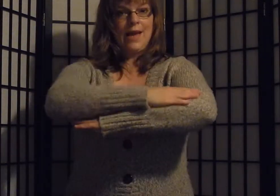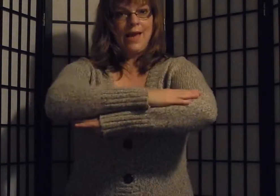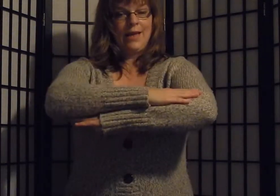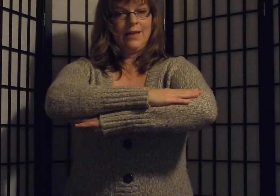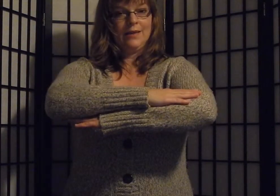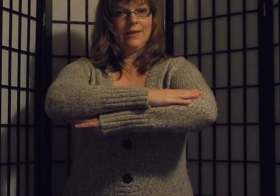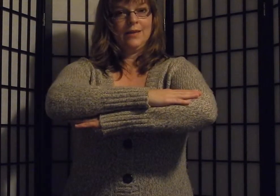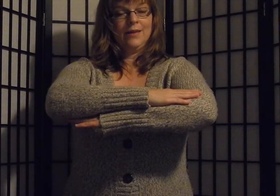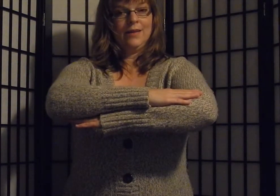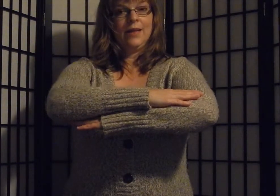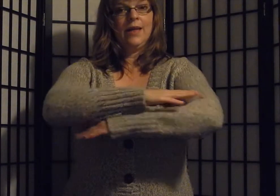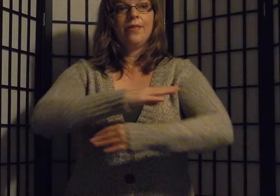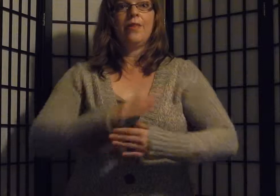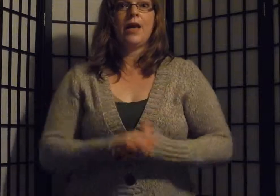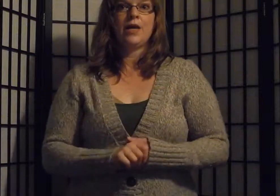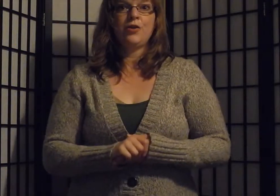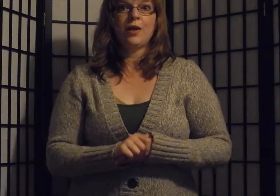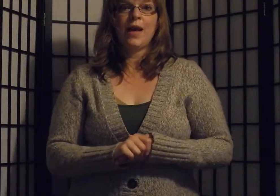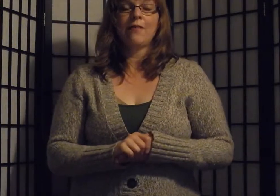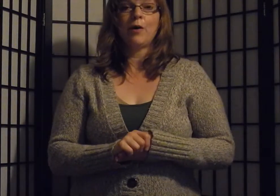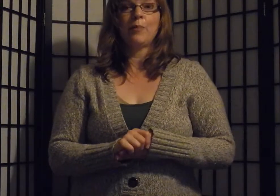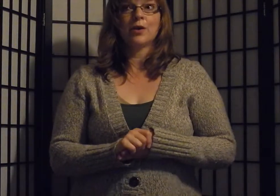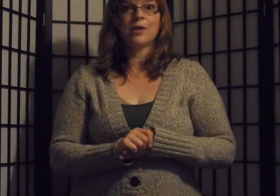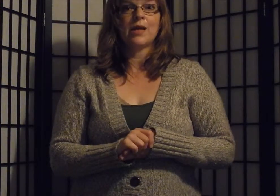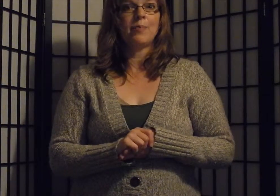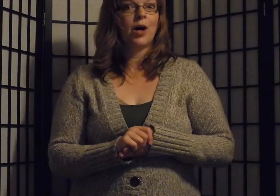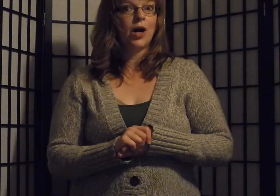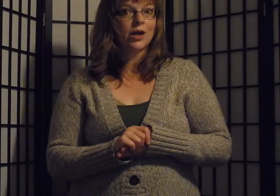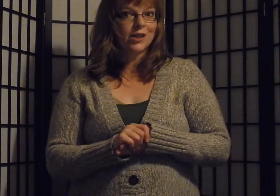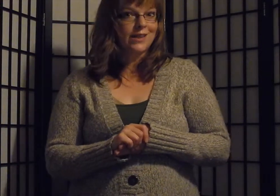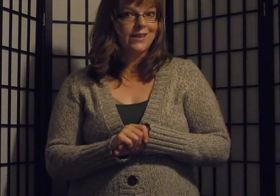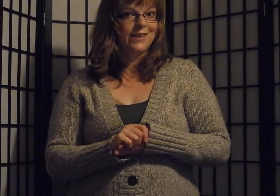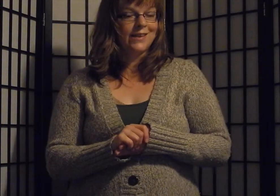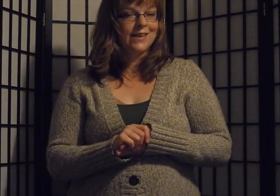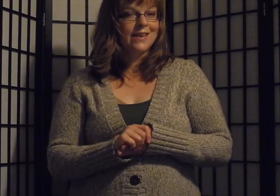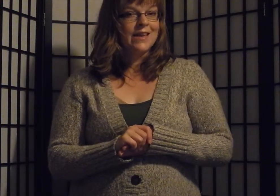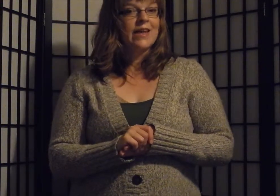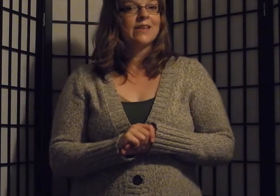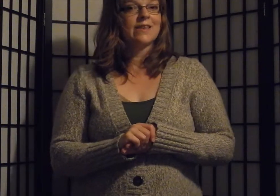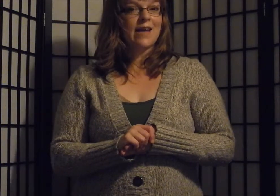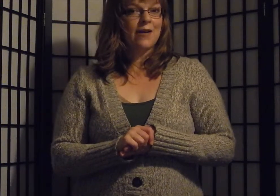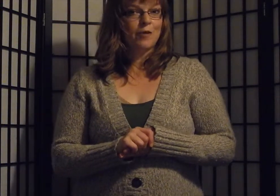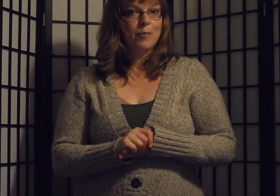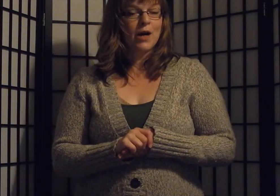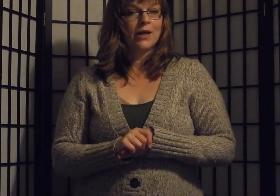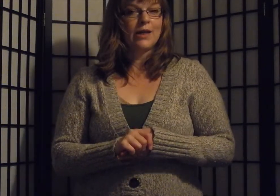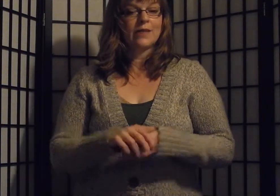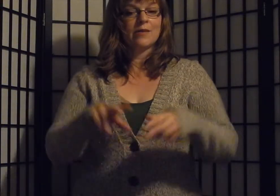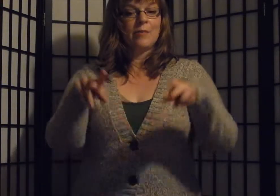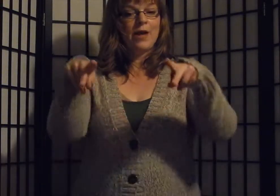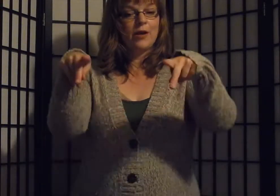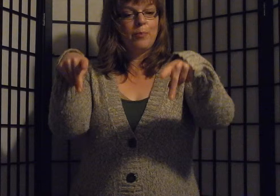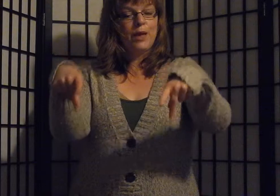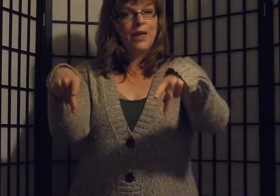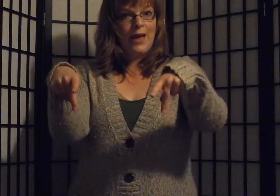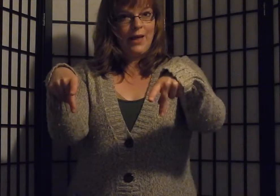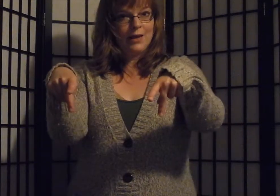Birthday. Then you can have a birthday party. The sign for party is to make your P